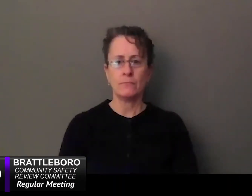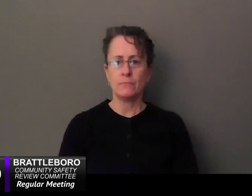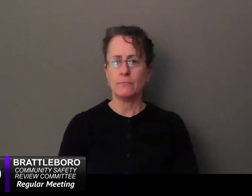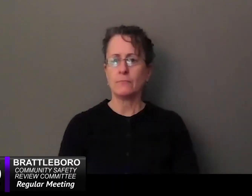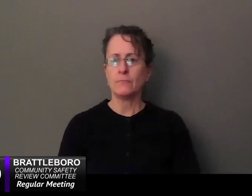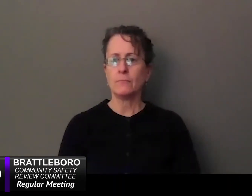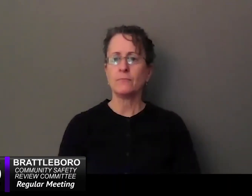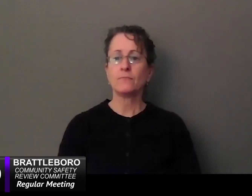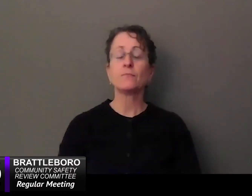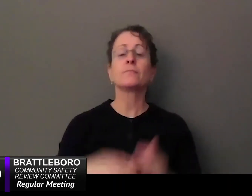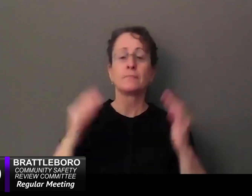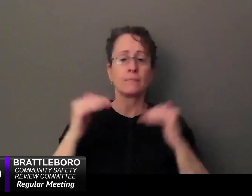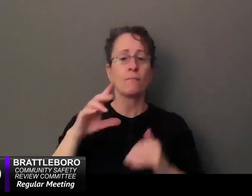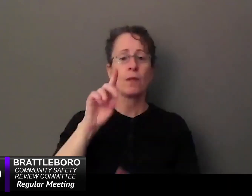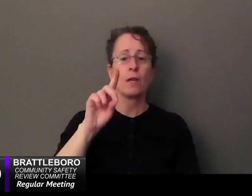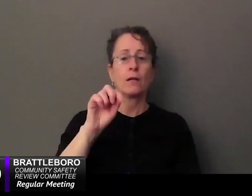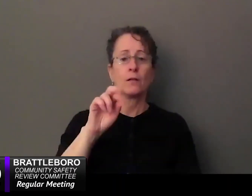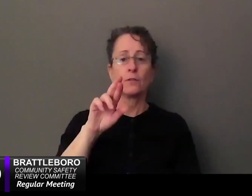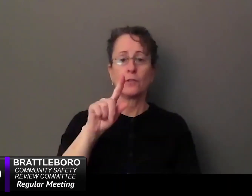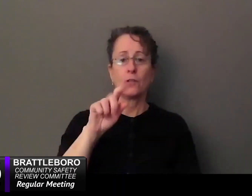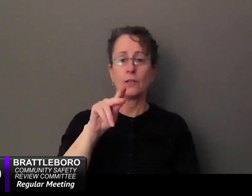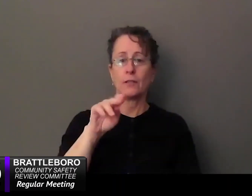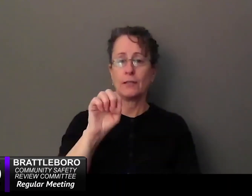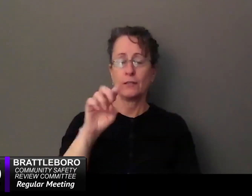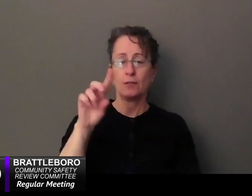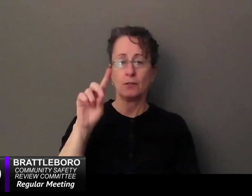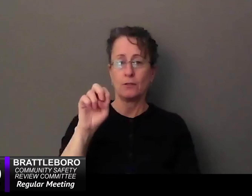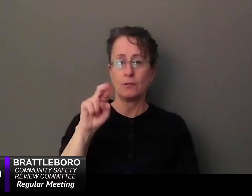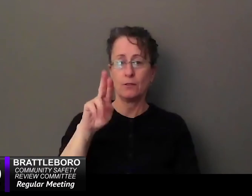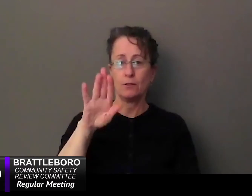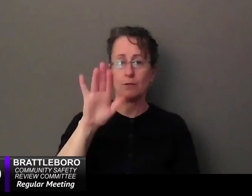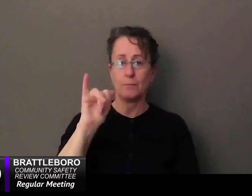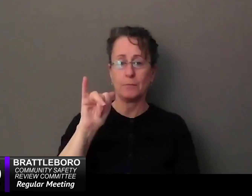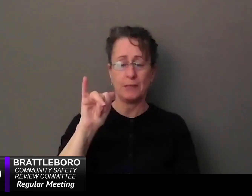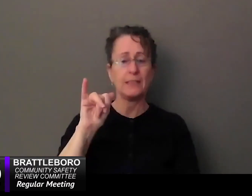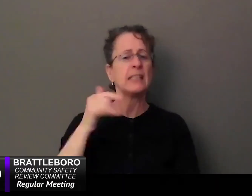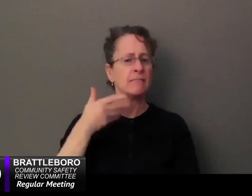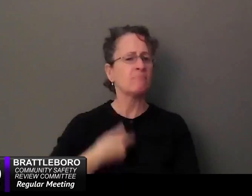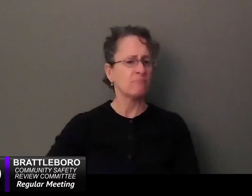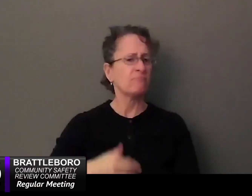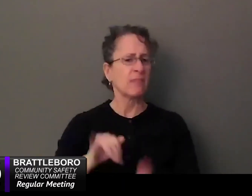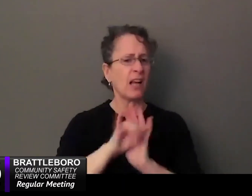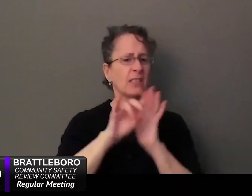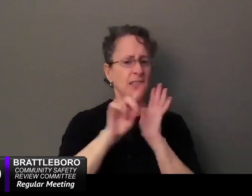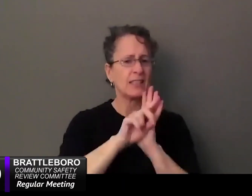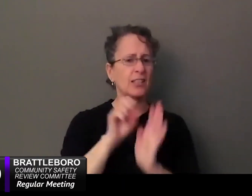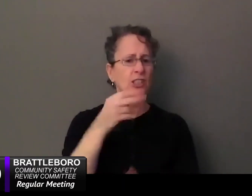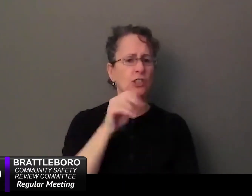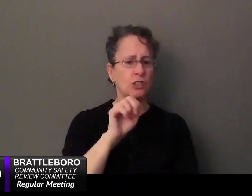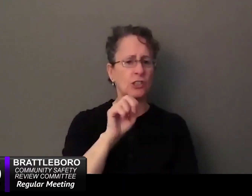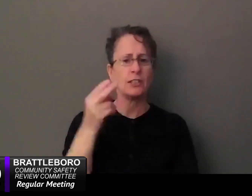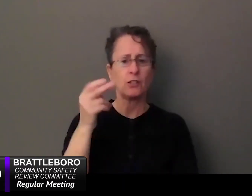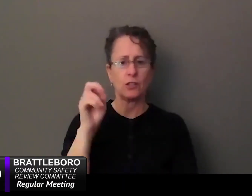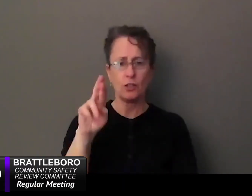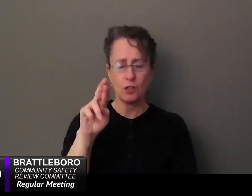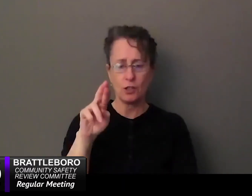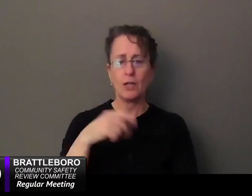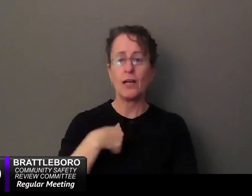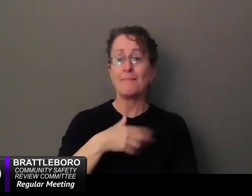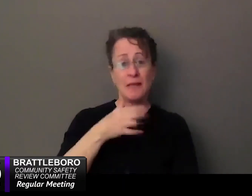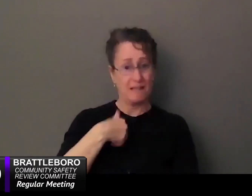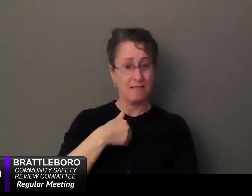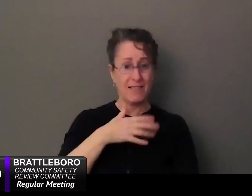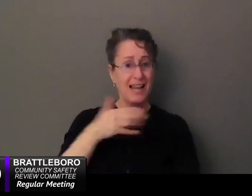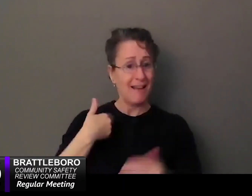I'm Darlene Derby. I go by she, her. I am a mother. I'm a Mima